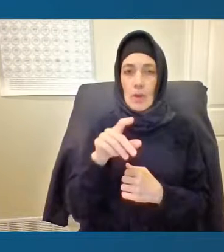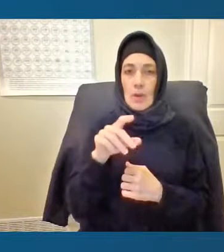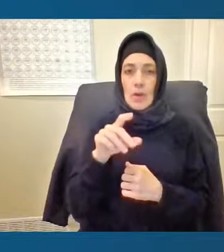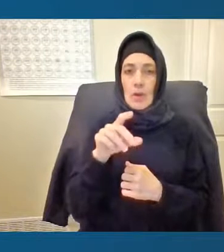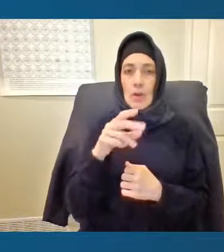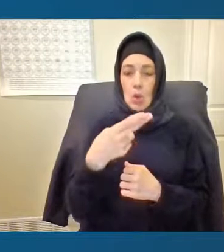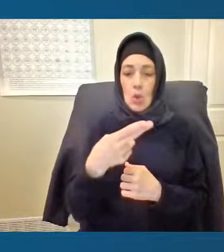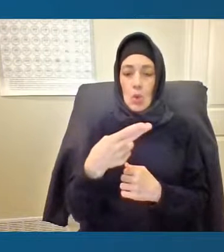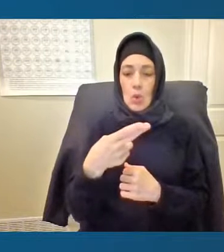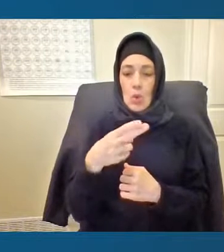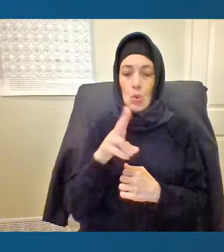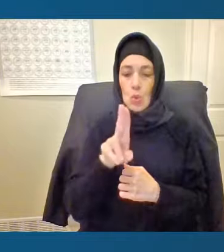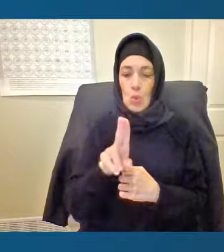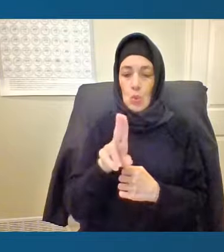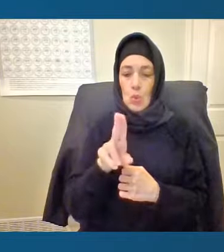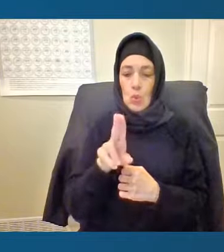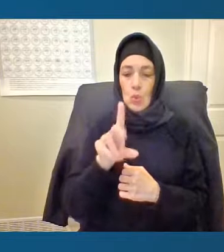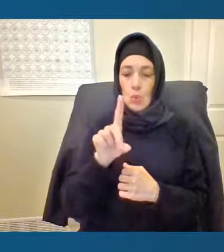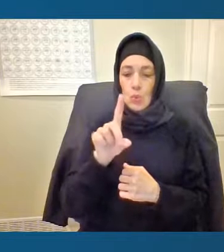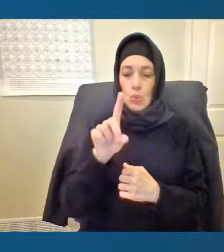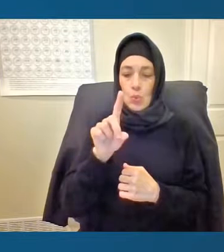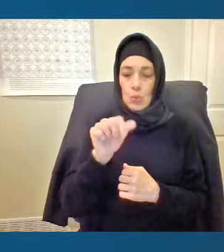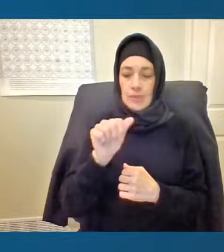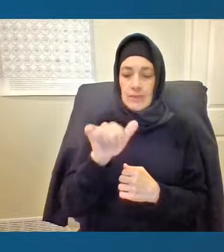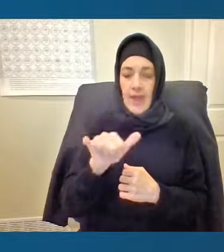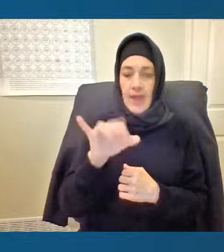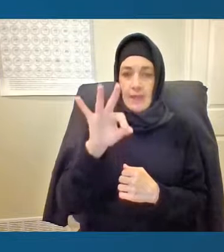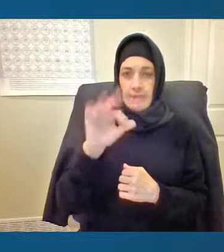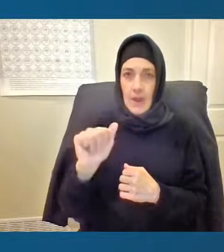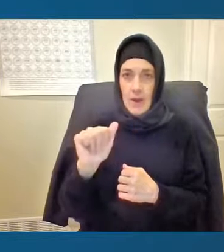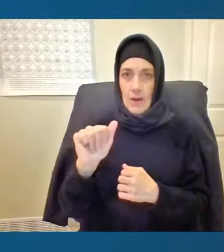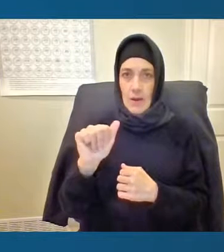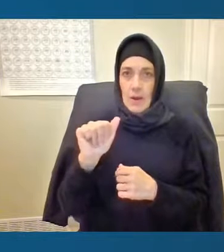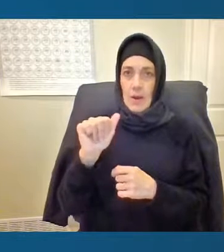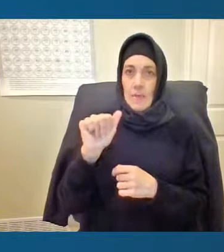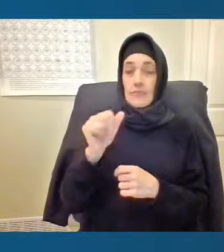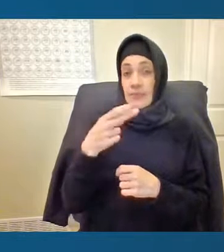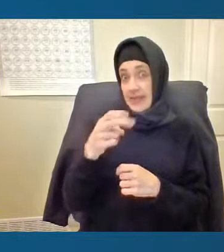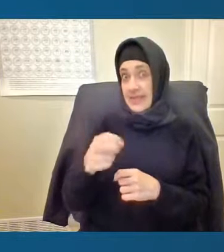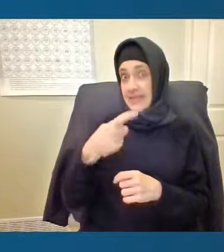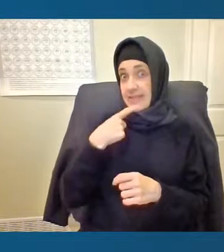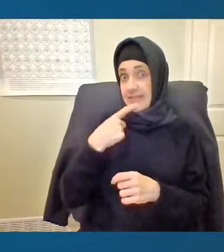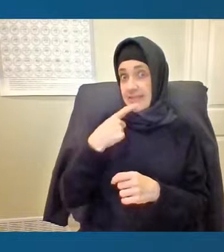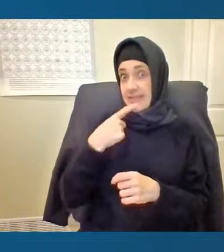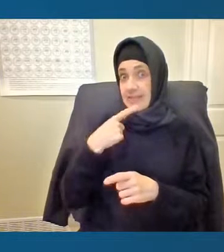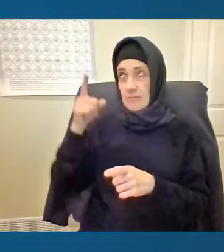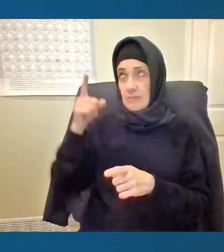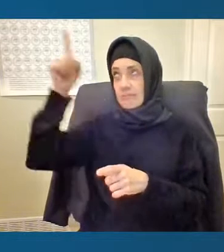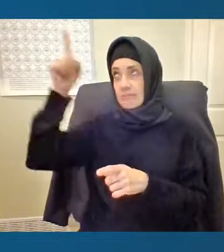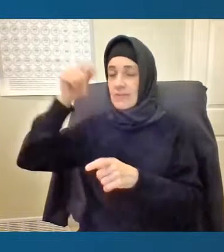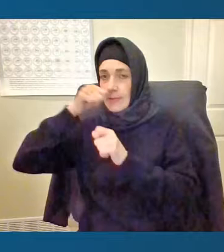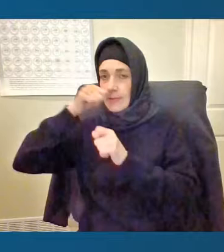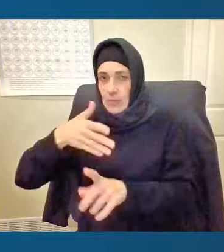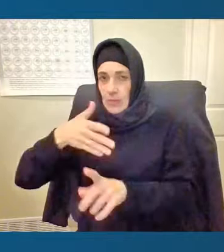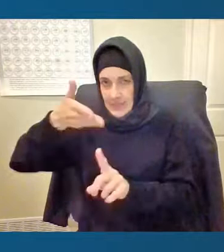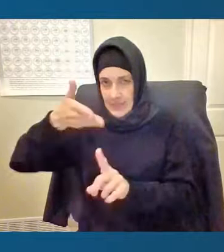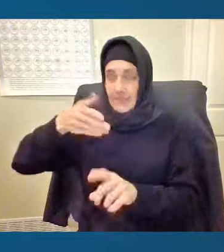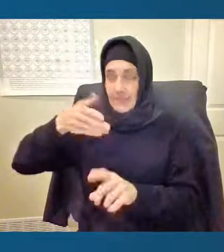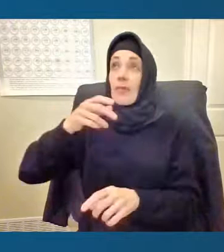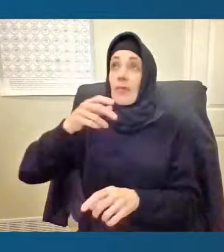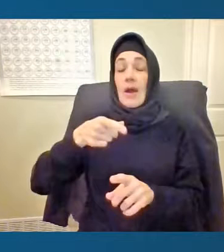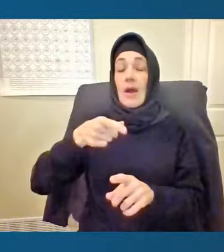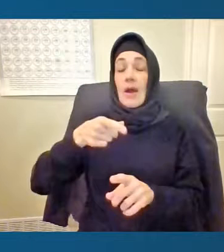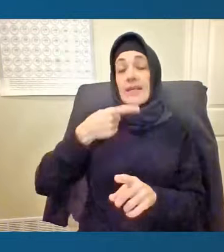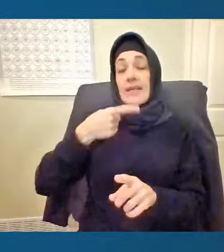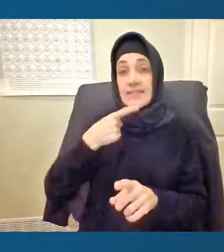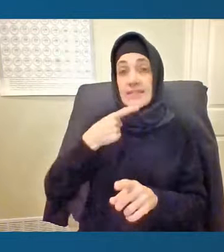story. Hudhaifa radiallahu anhu, he says, he's like, one day I went to go see Umar ibn Khattab.